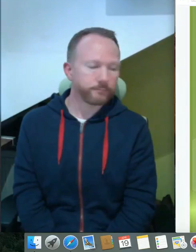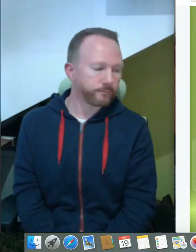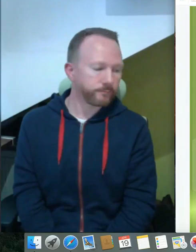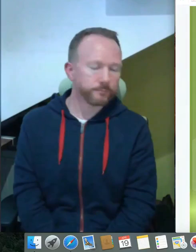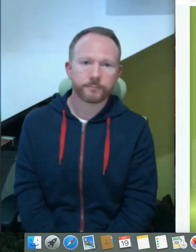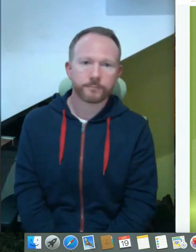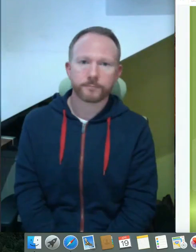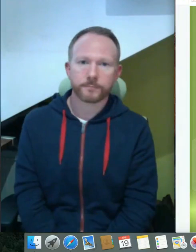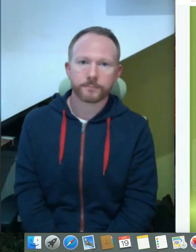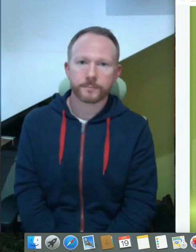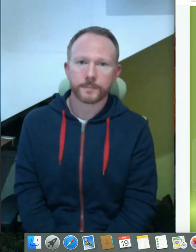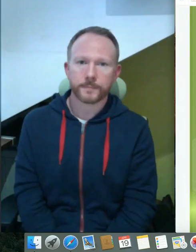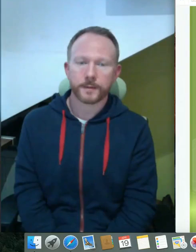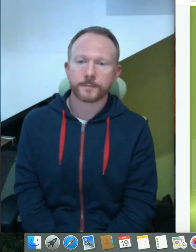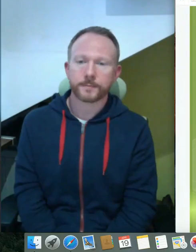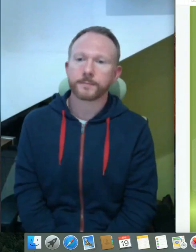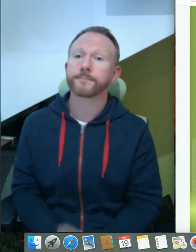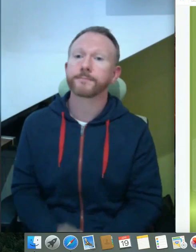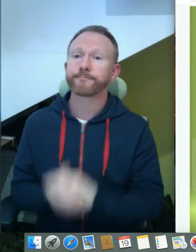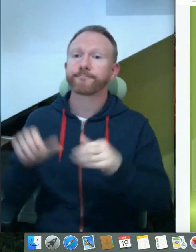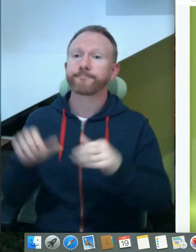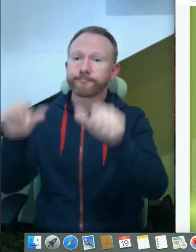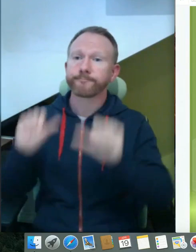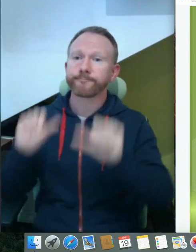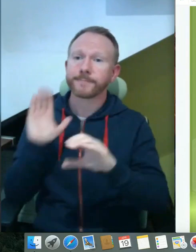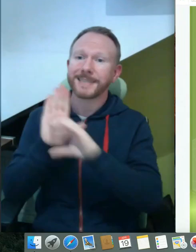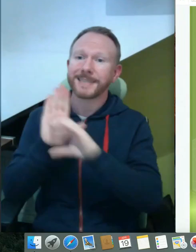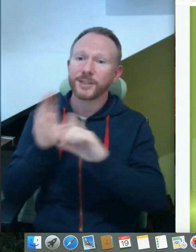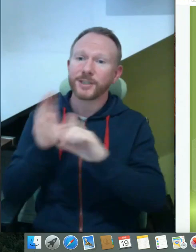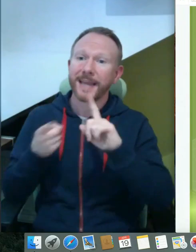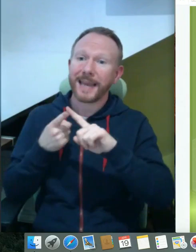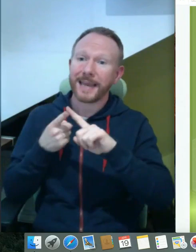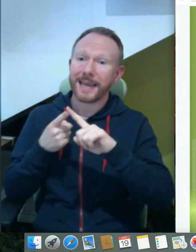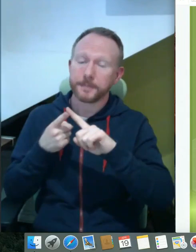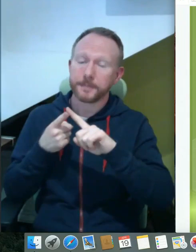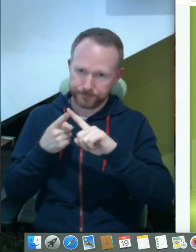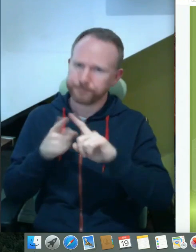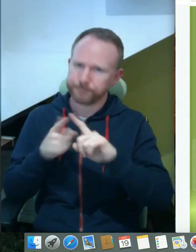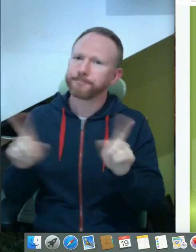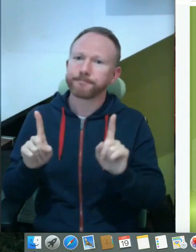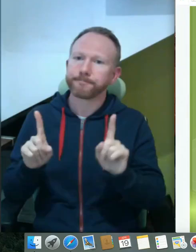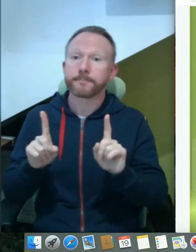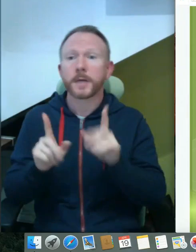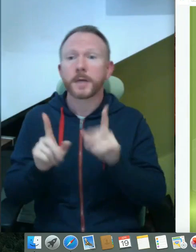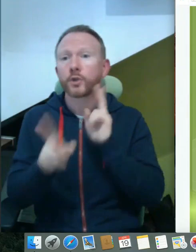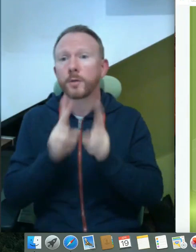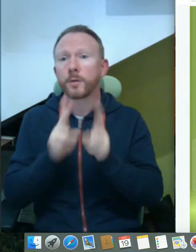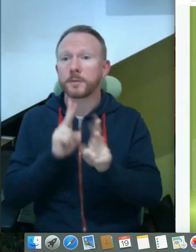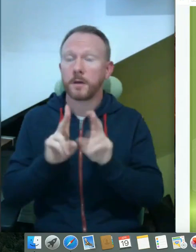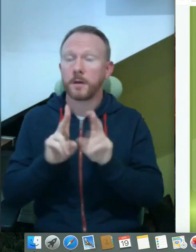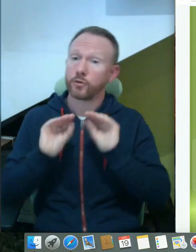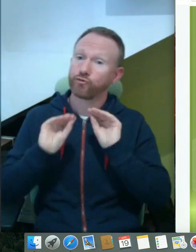Section E of the document considers the training of interpreters, and